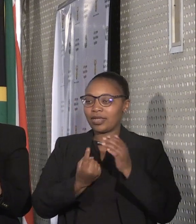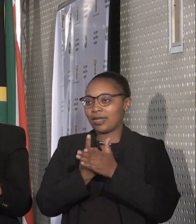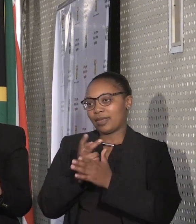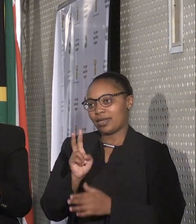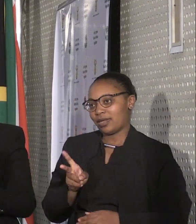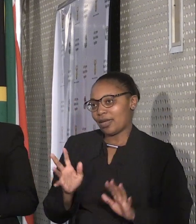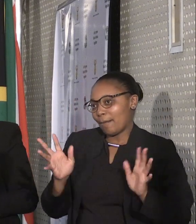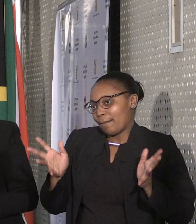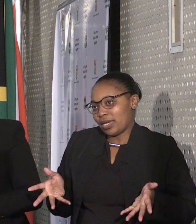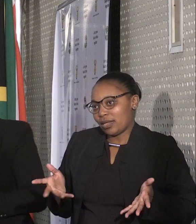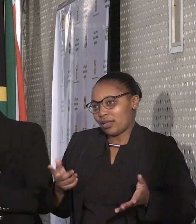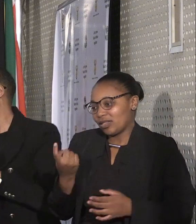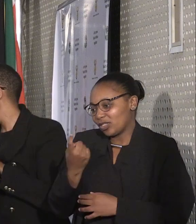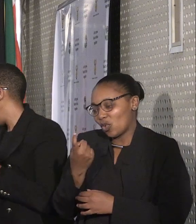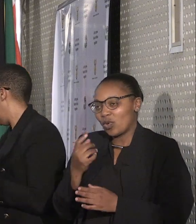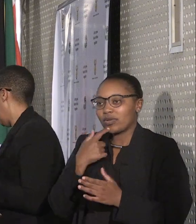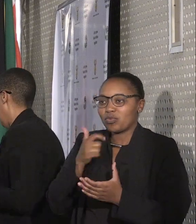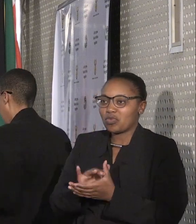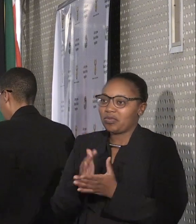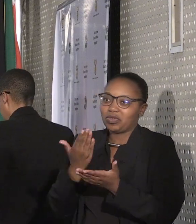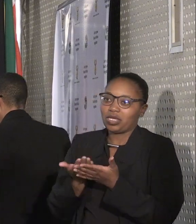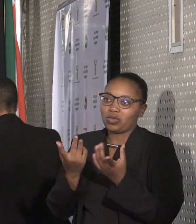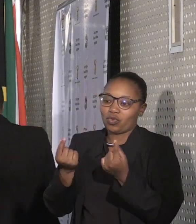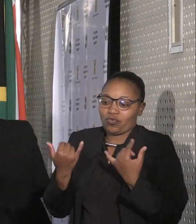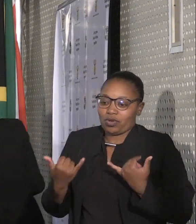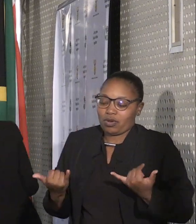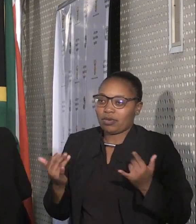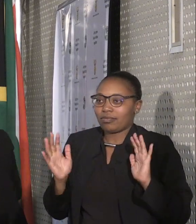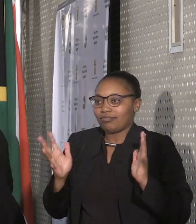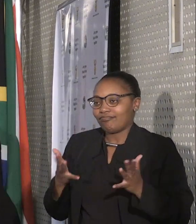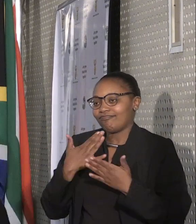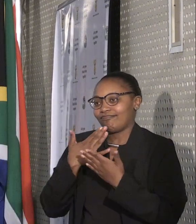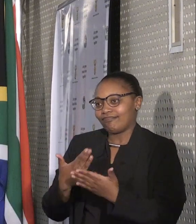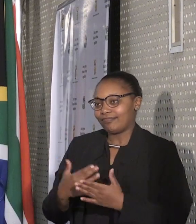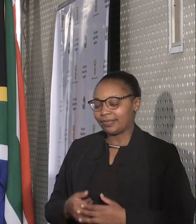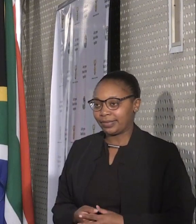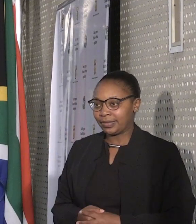that we can make. Thank you.